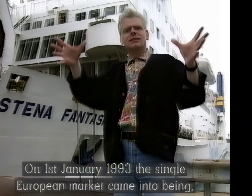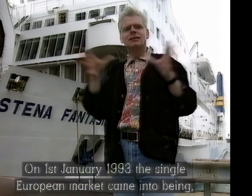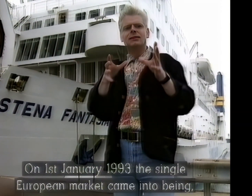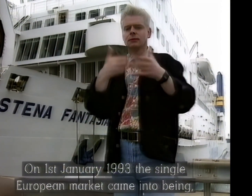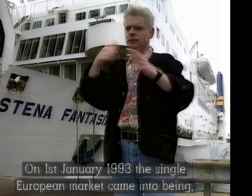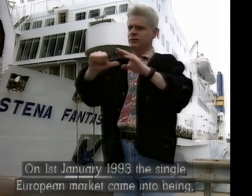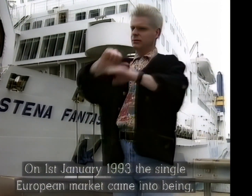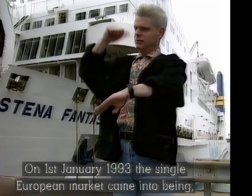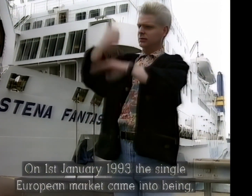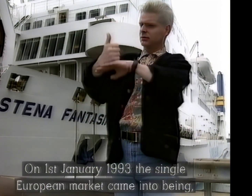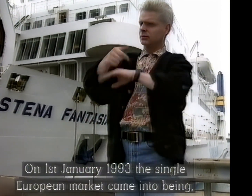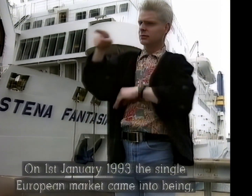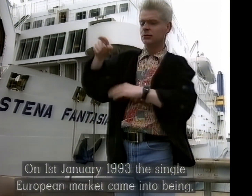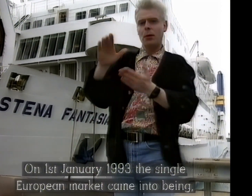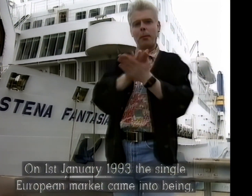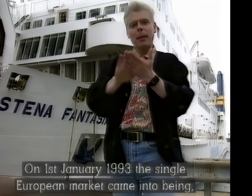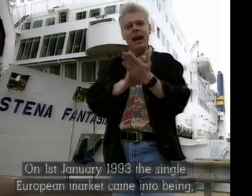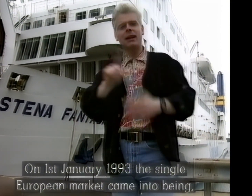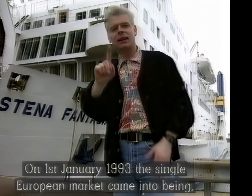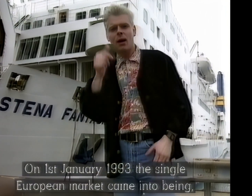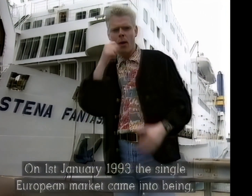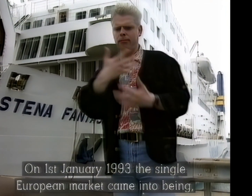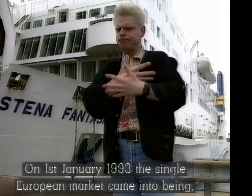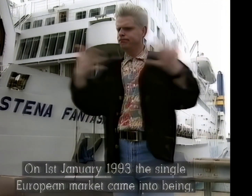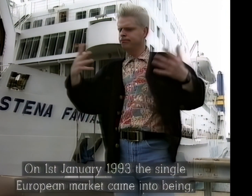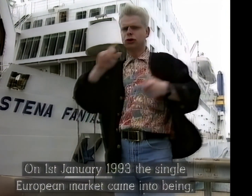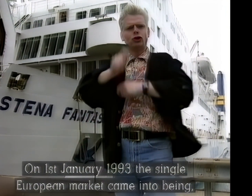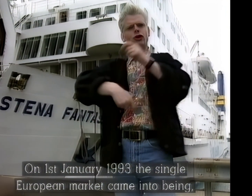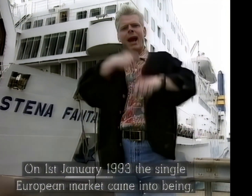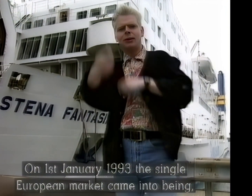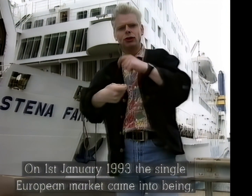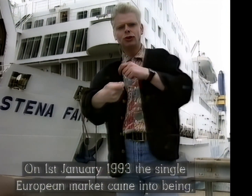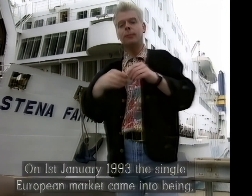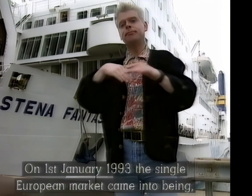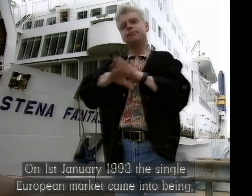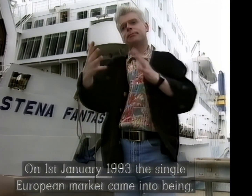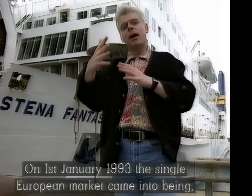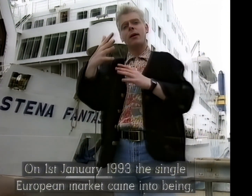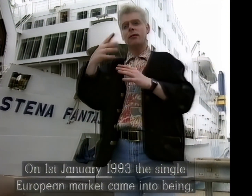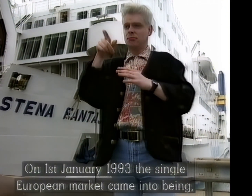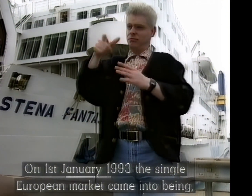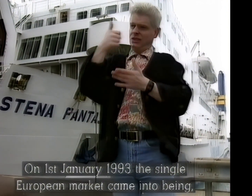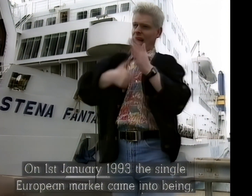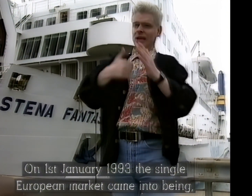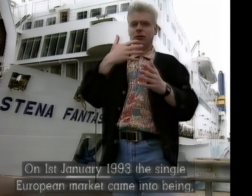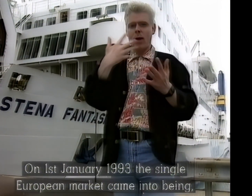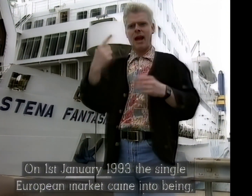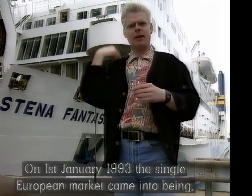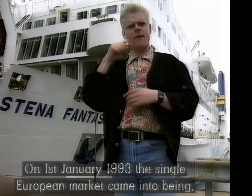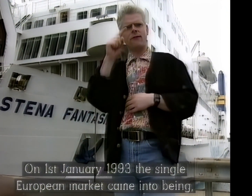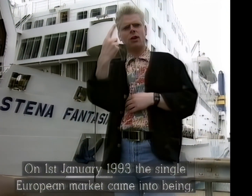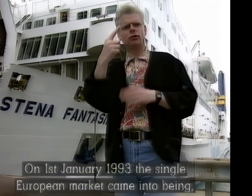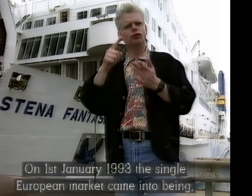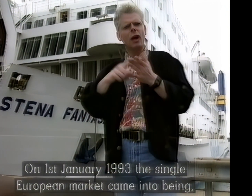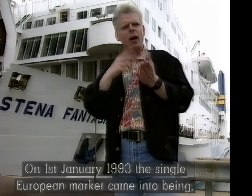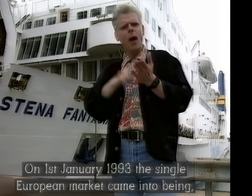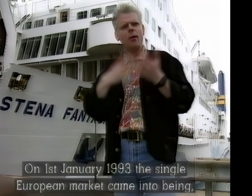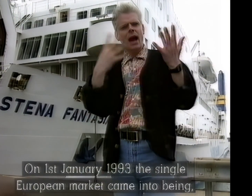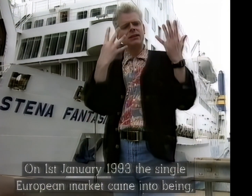On the 1st of January 1993, the single European market came into being, in theory removing